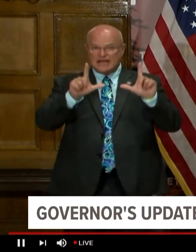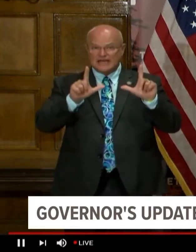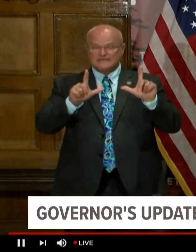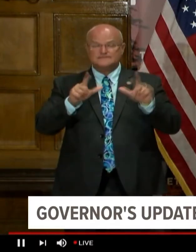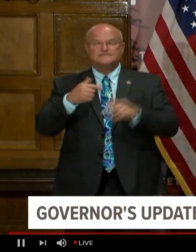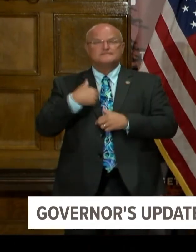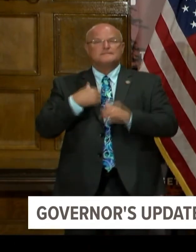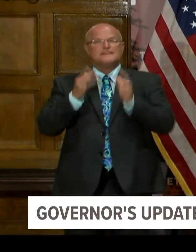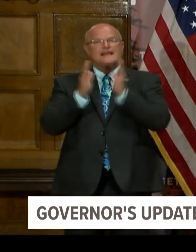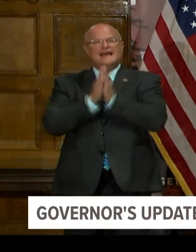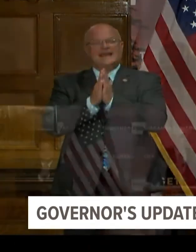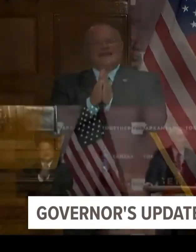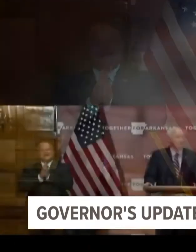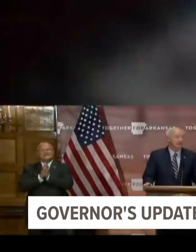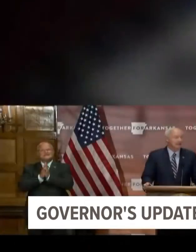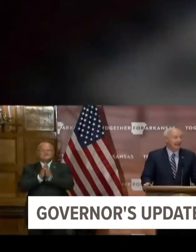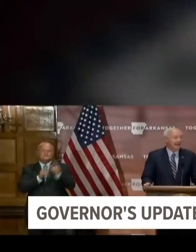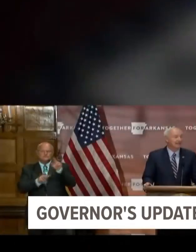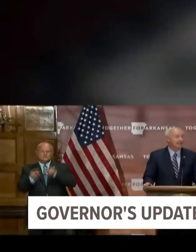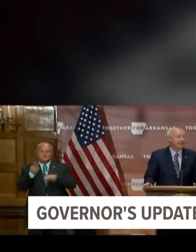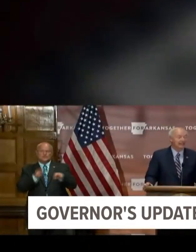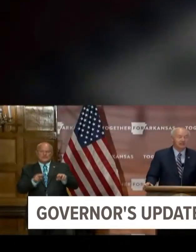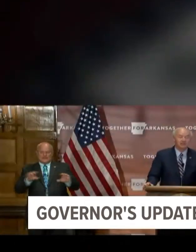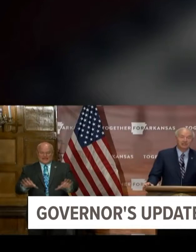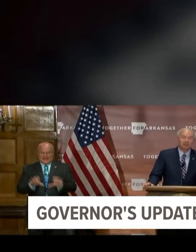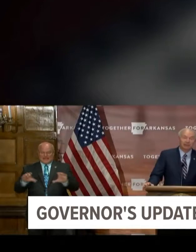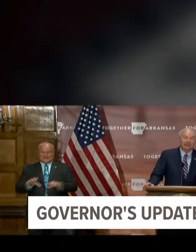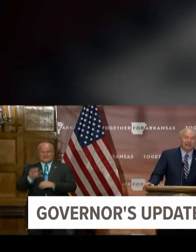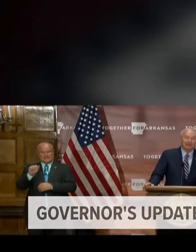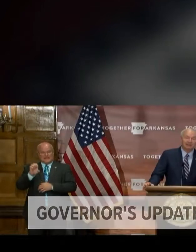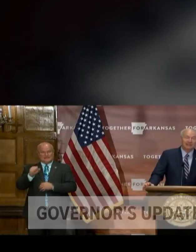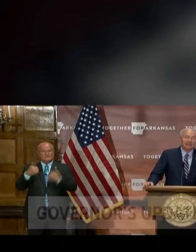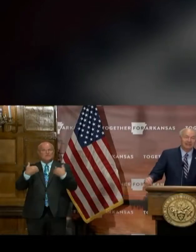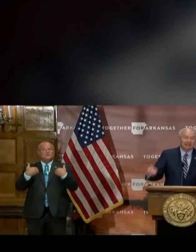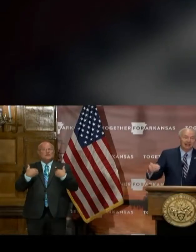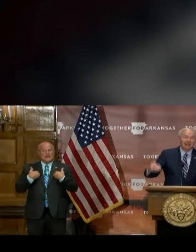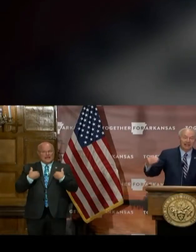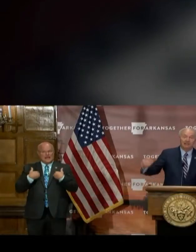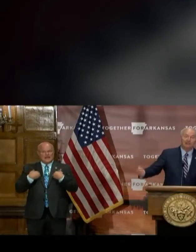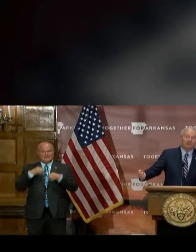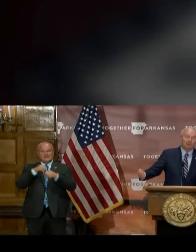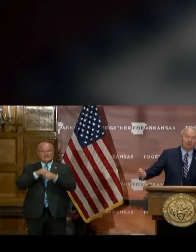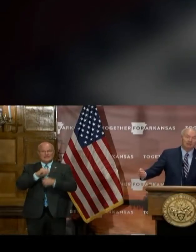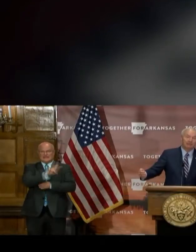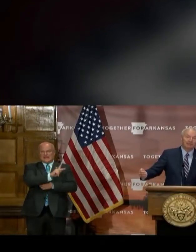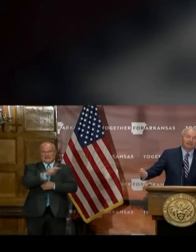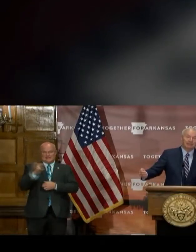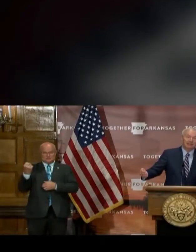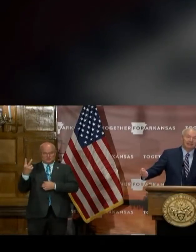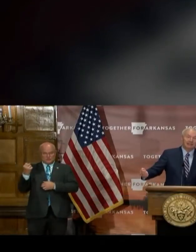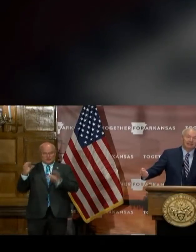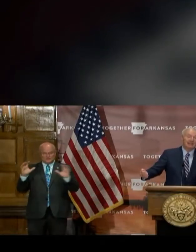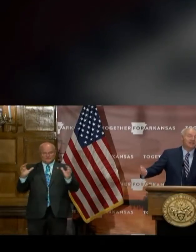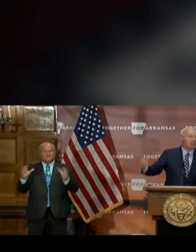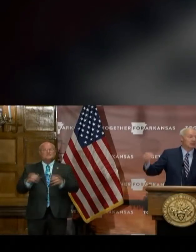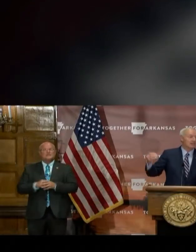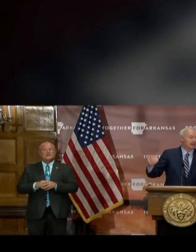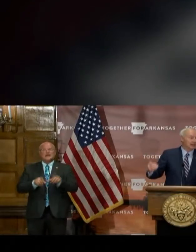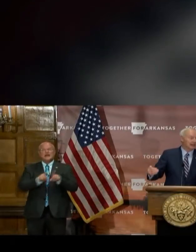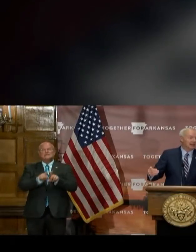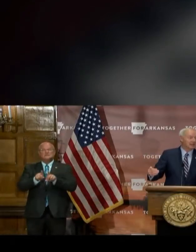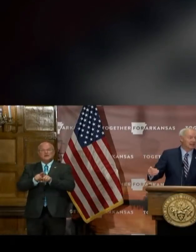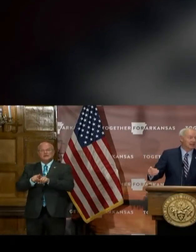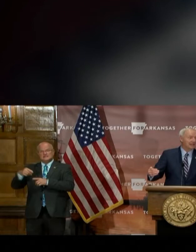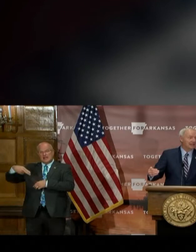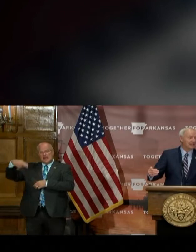I asked them to take a look at the active cases that we have in our K through 12, as well as in